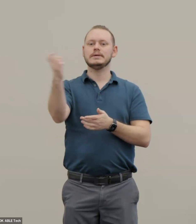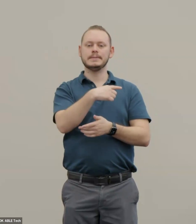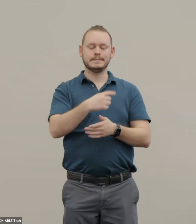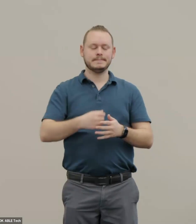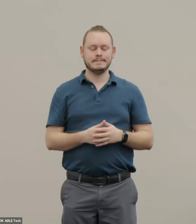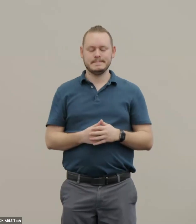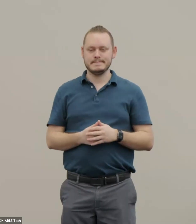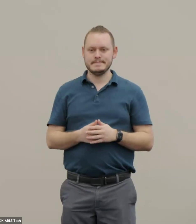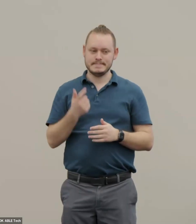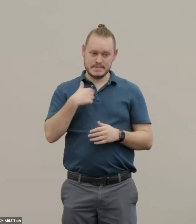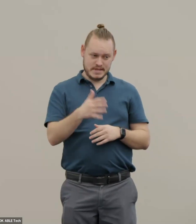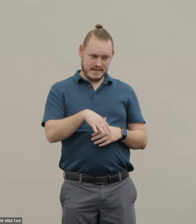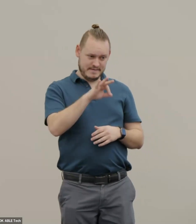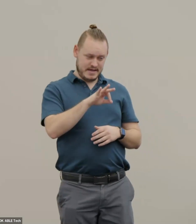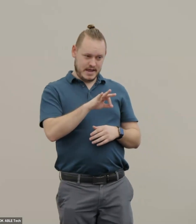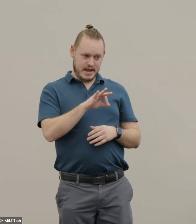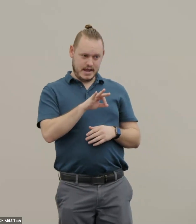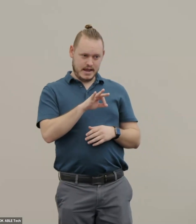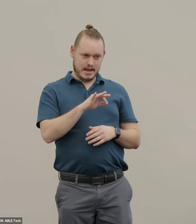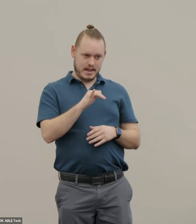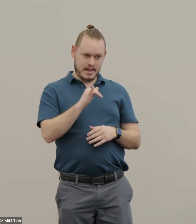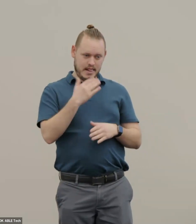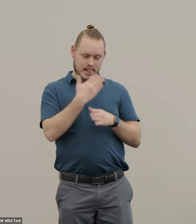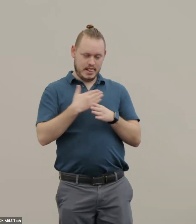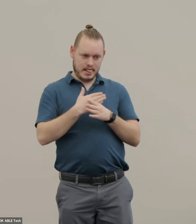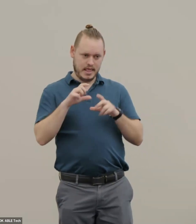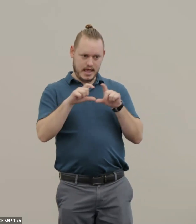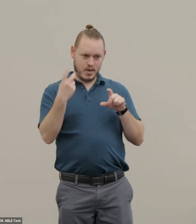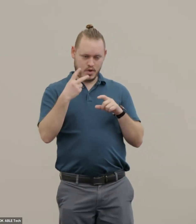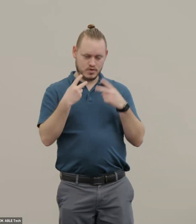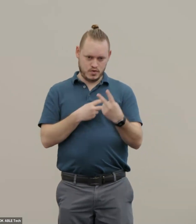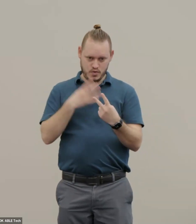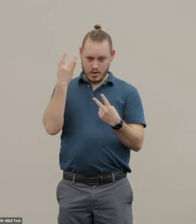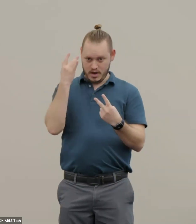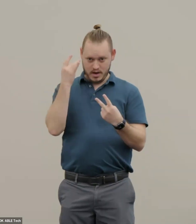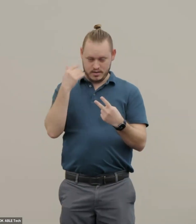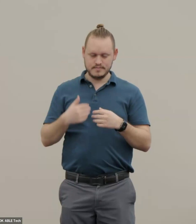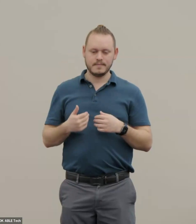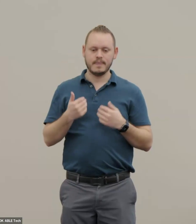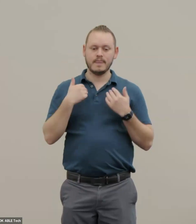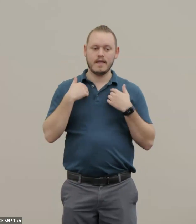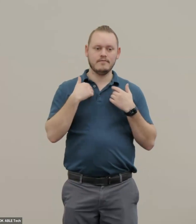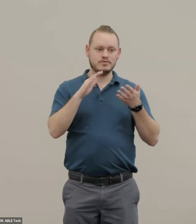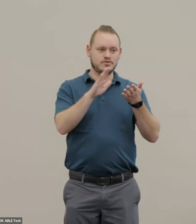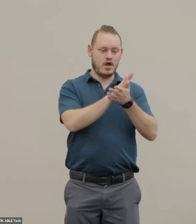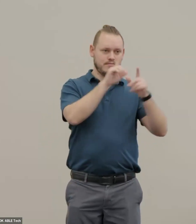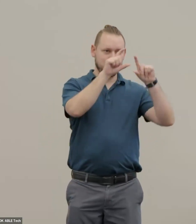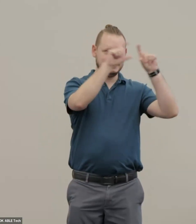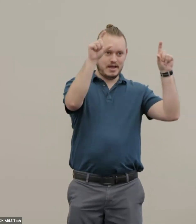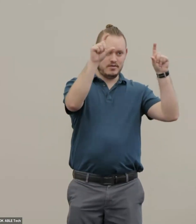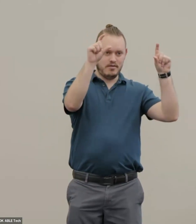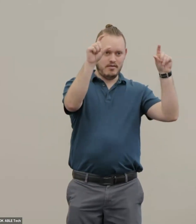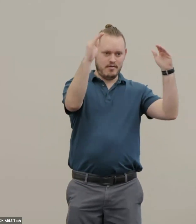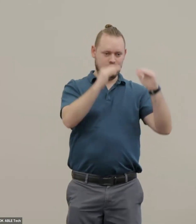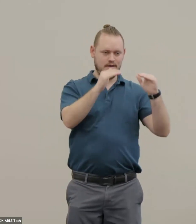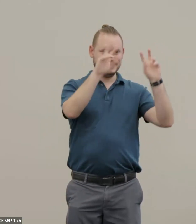it obnoxious to have the two heading ones is if you have your document title, then you have the H1 right below it. You